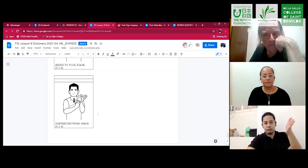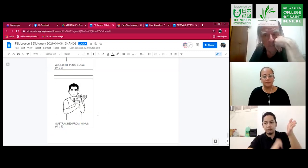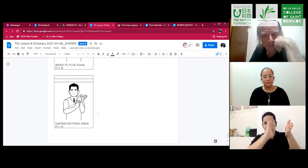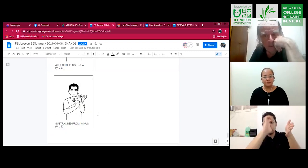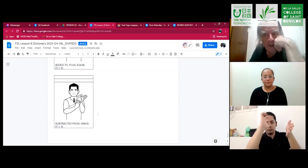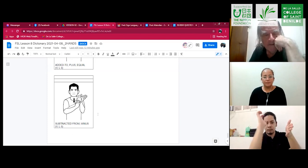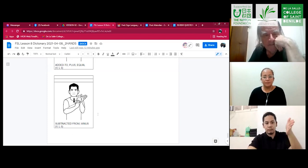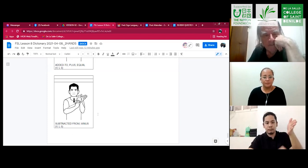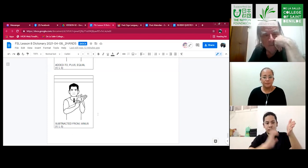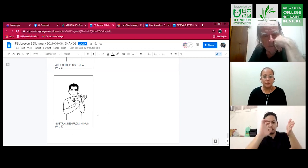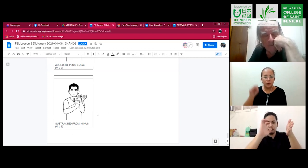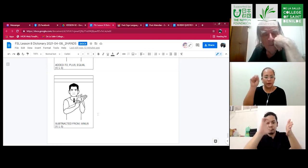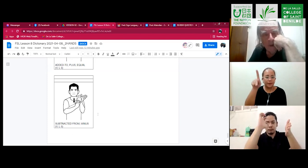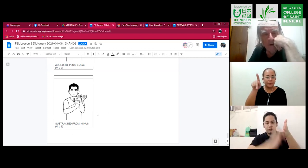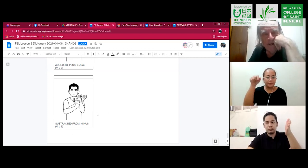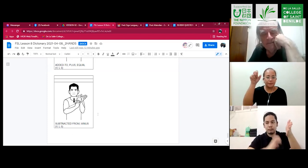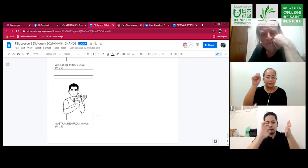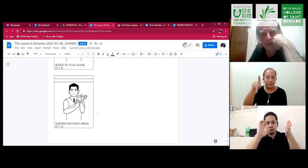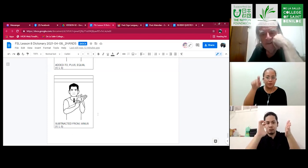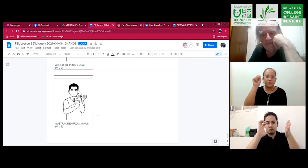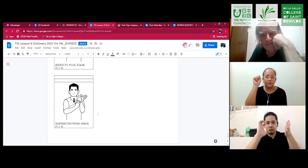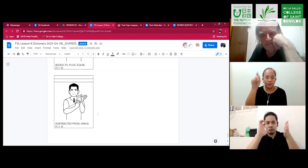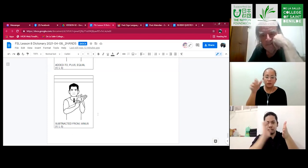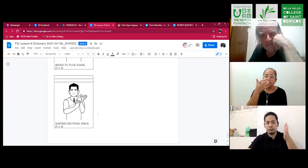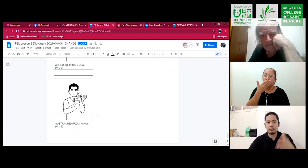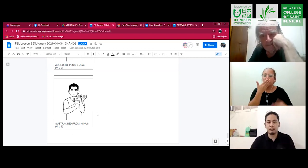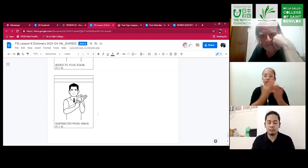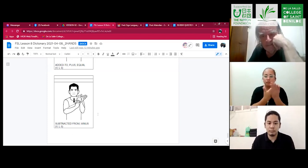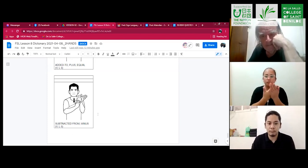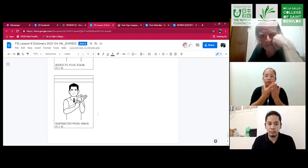and then okay, subtract. okay, good.